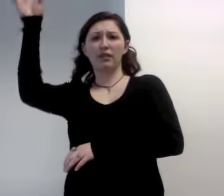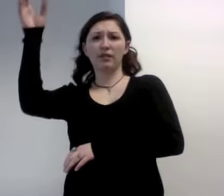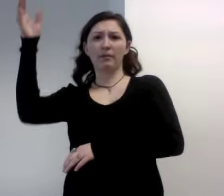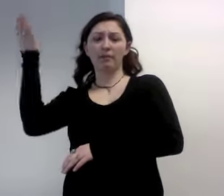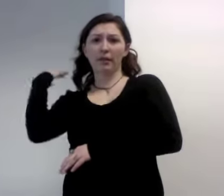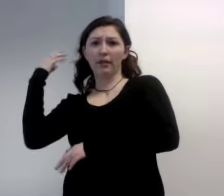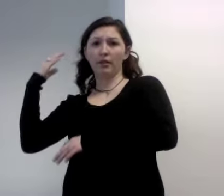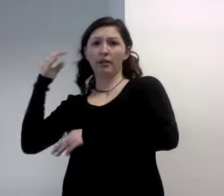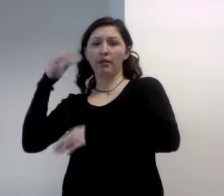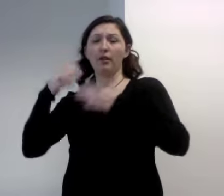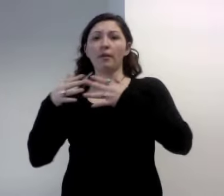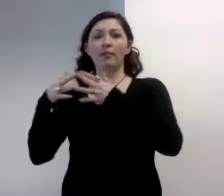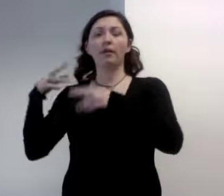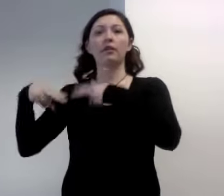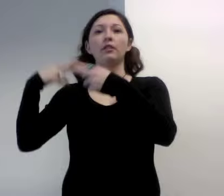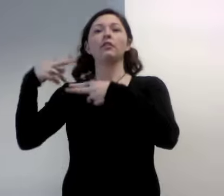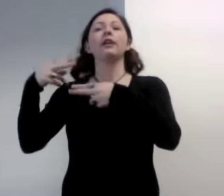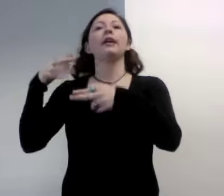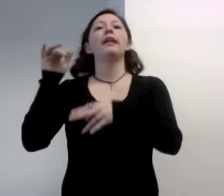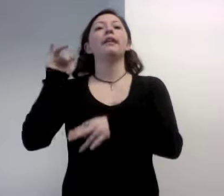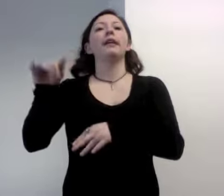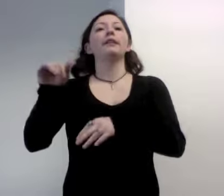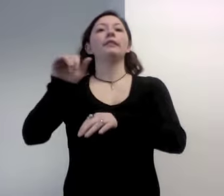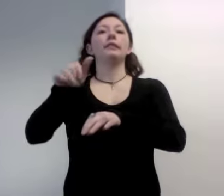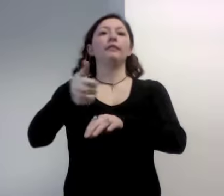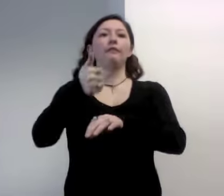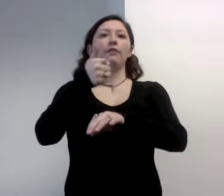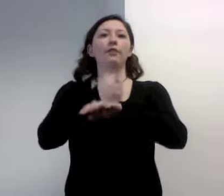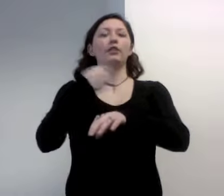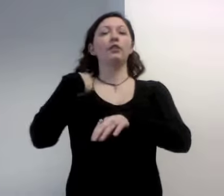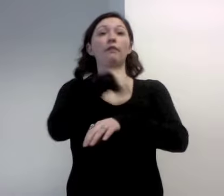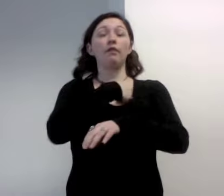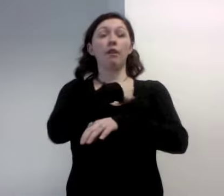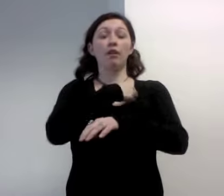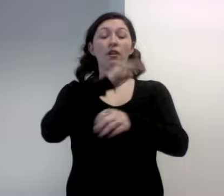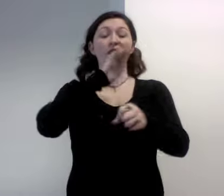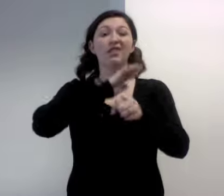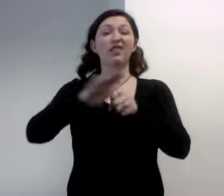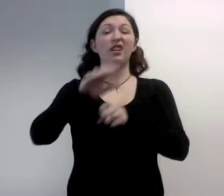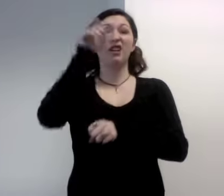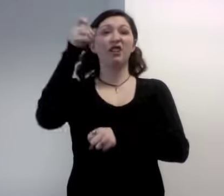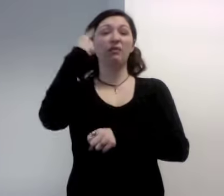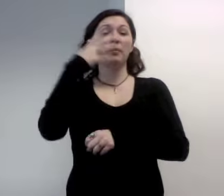is one of the principles of our entire government and system.